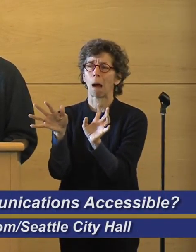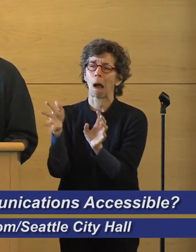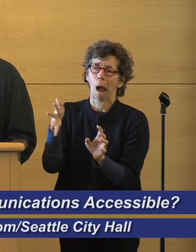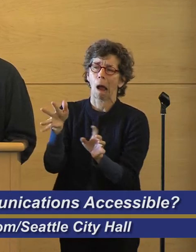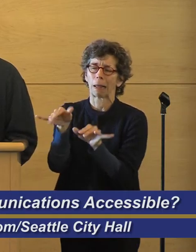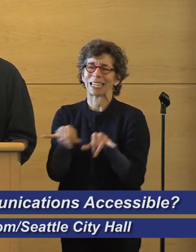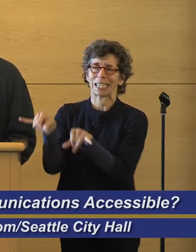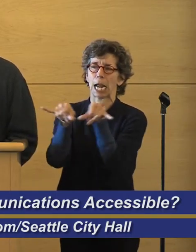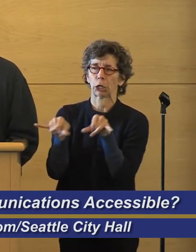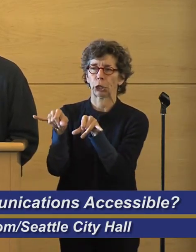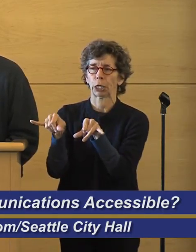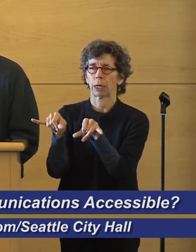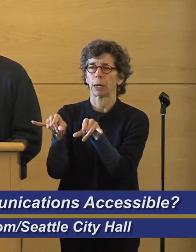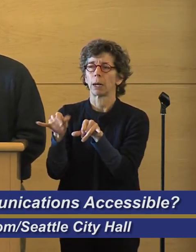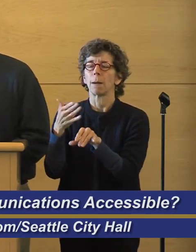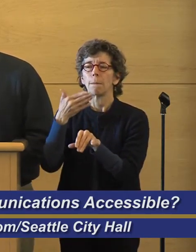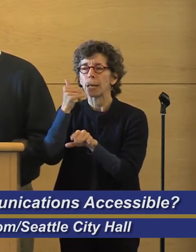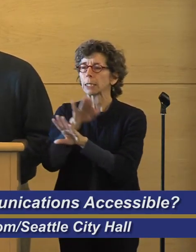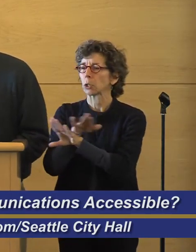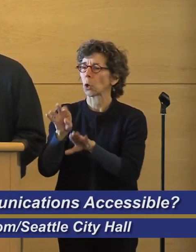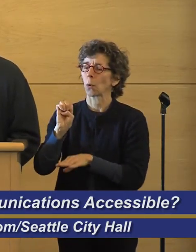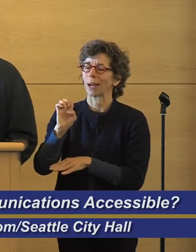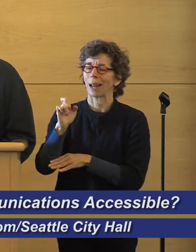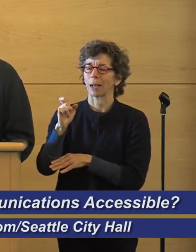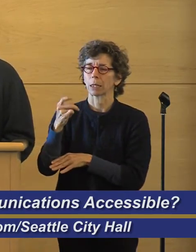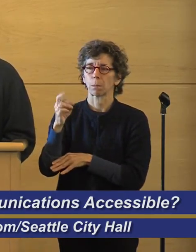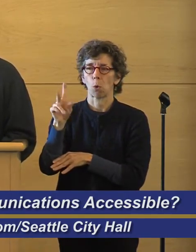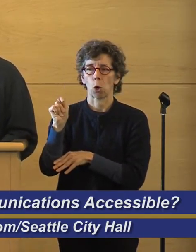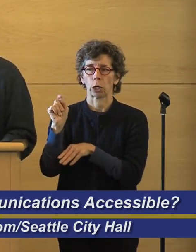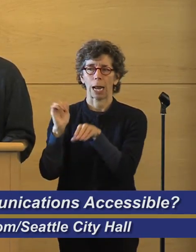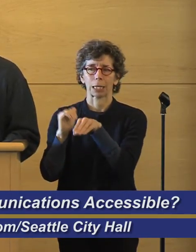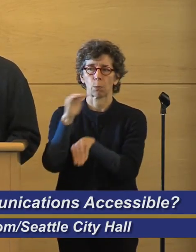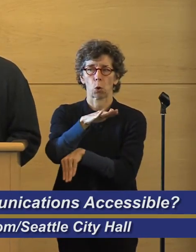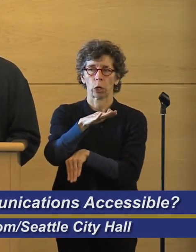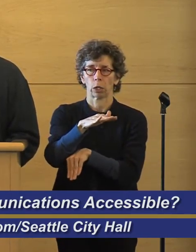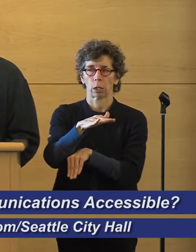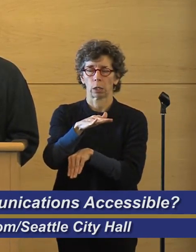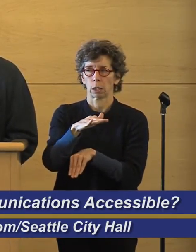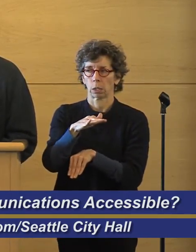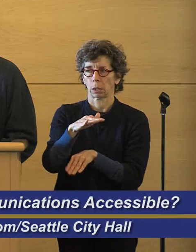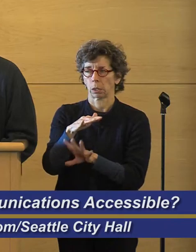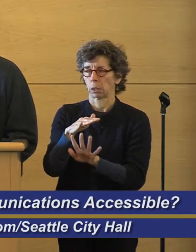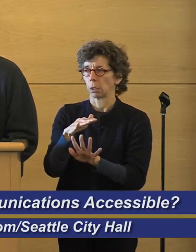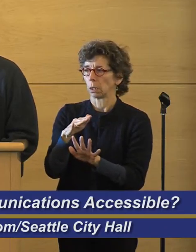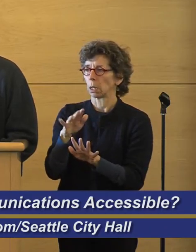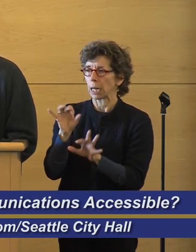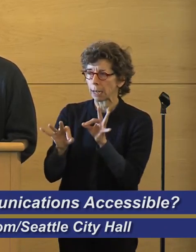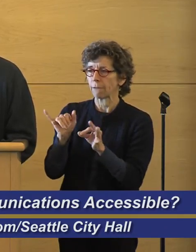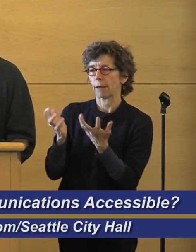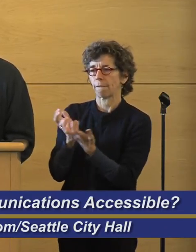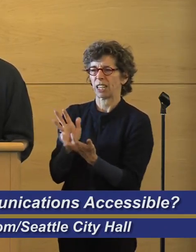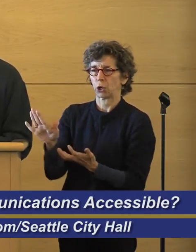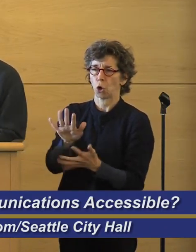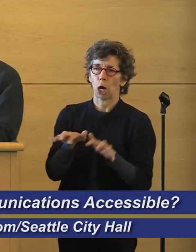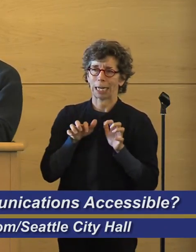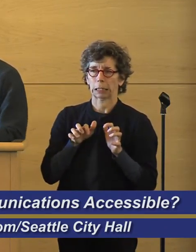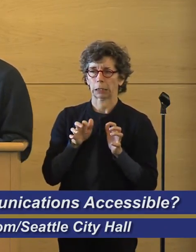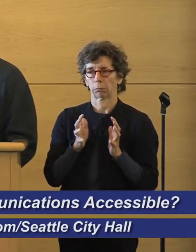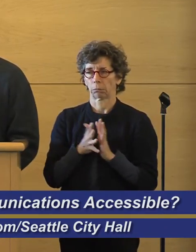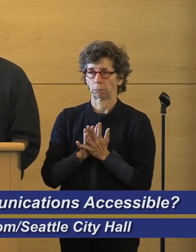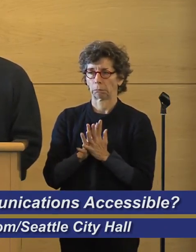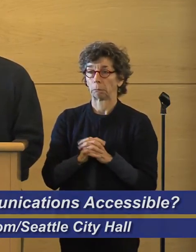Word or a tool that will open it. But now, I think there's so many free tools that support